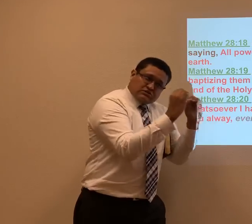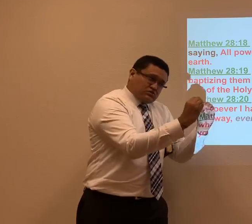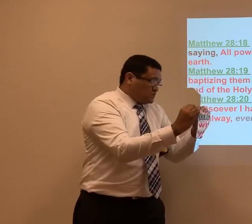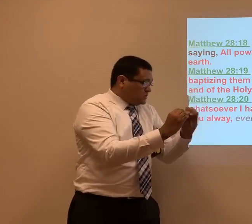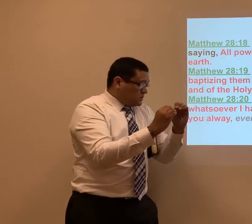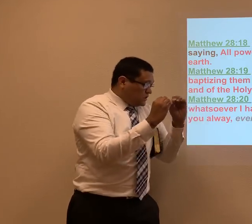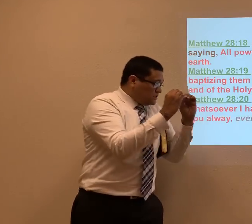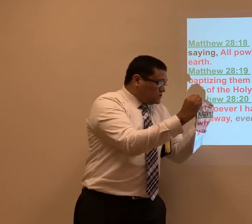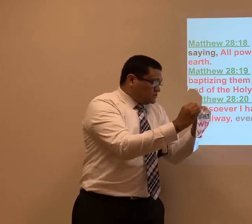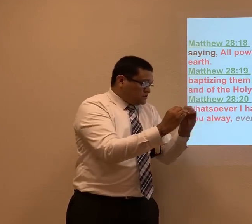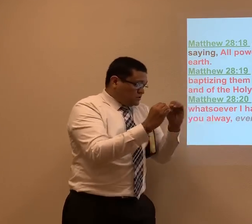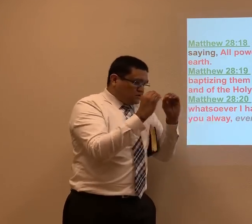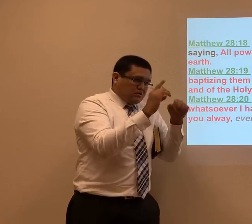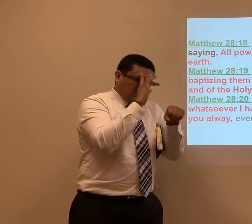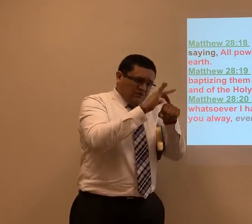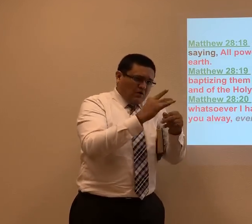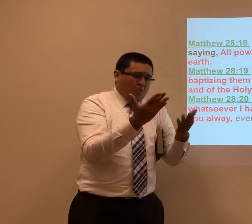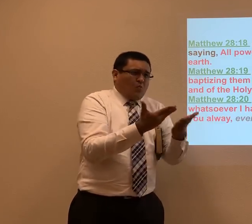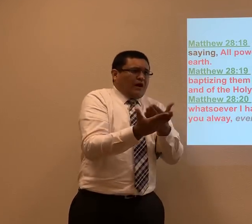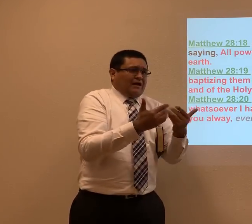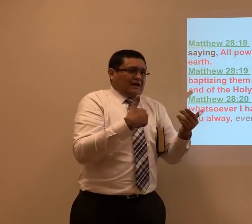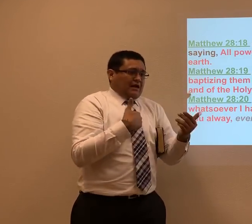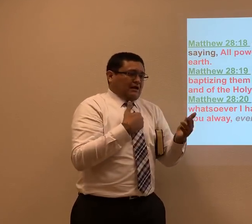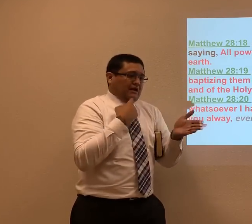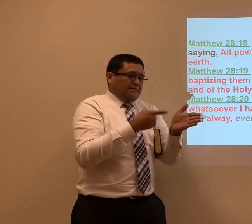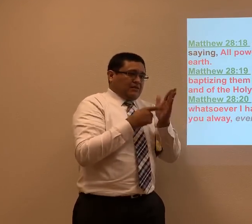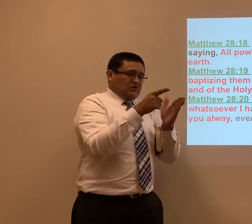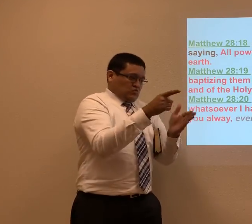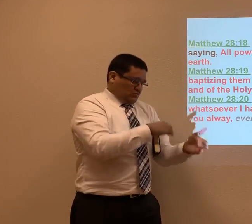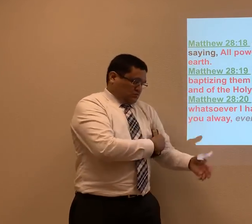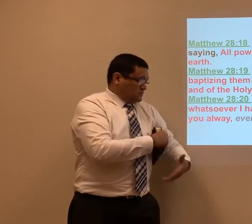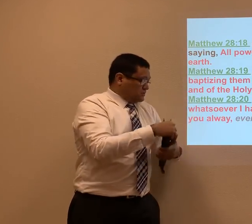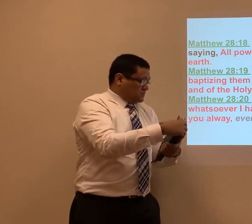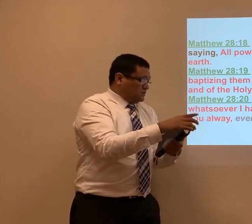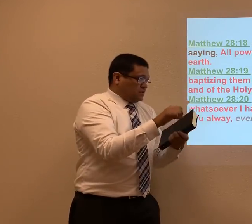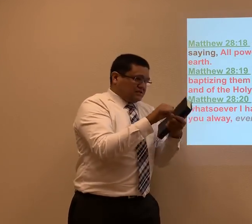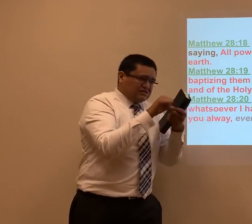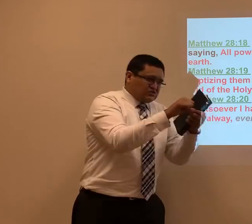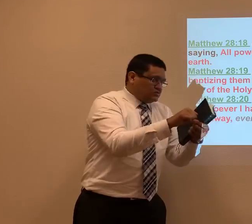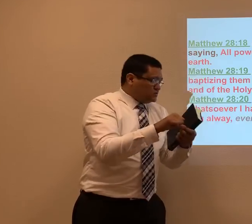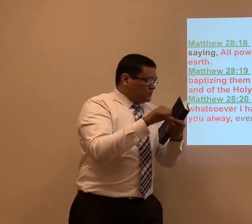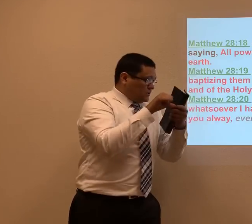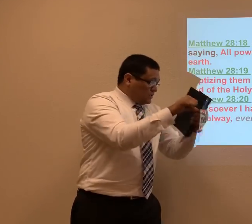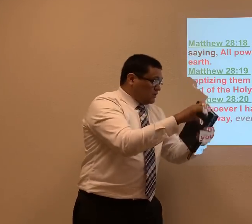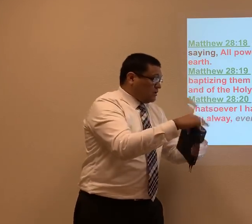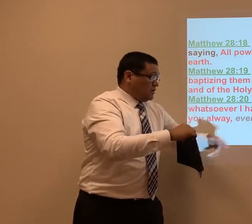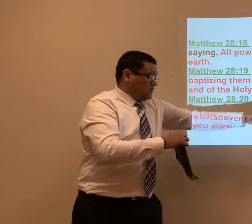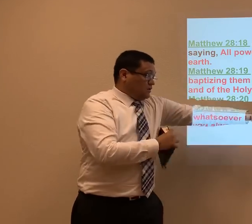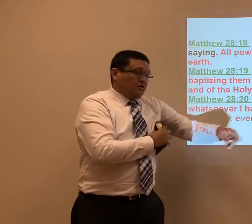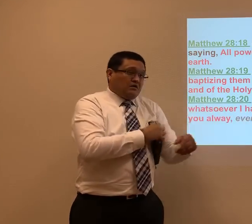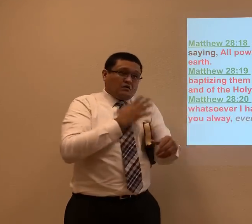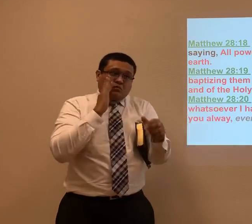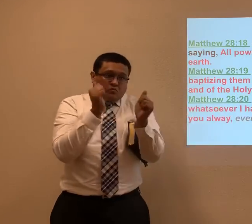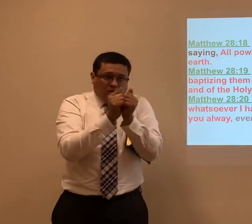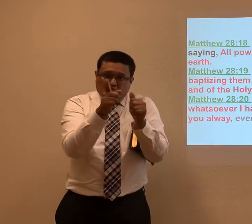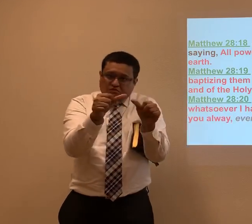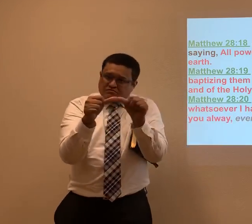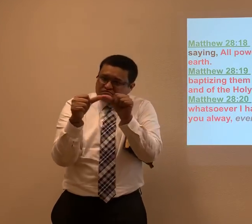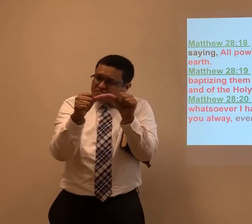His word, it says teaching them to observe. It's continuing to teach them. So when you read this word, you are still learning. He's